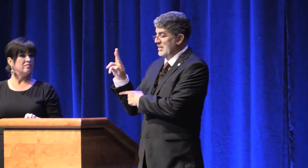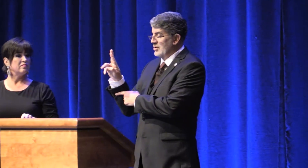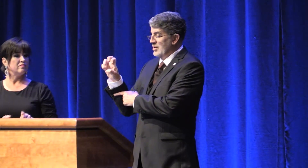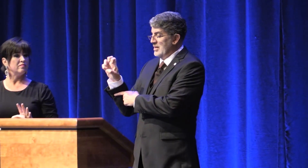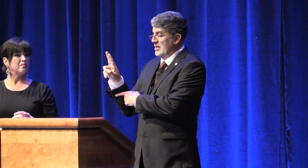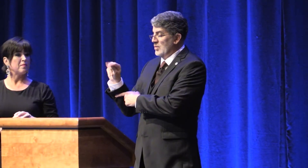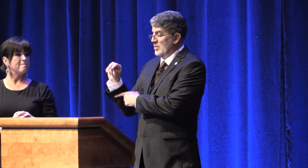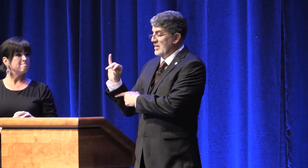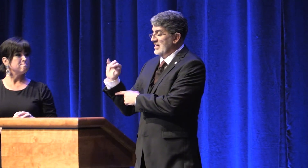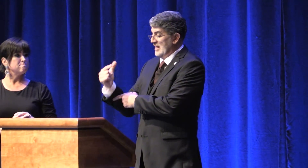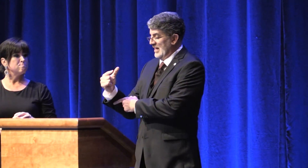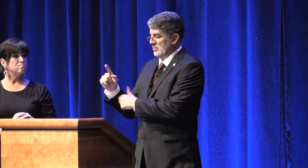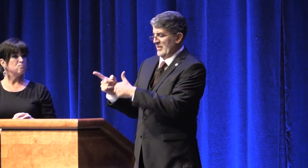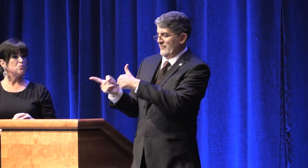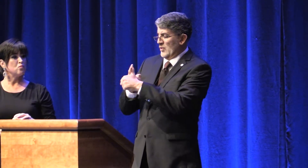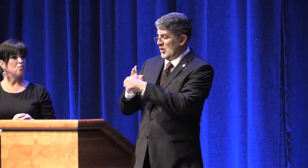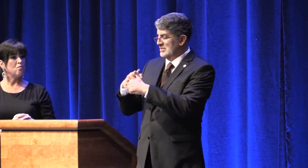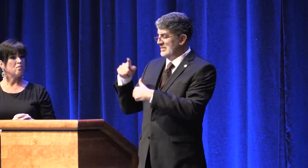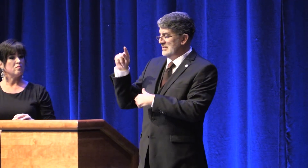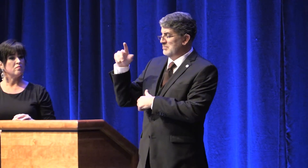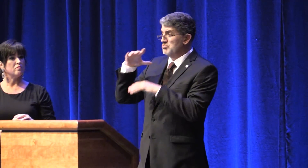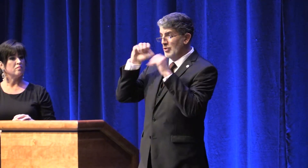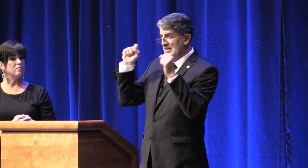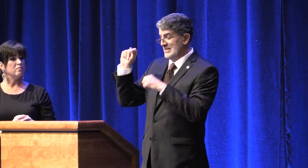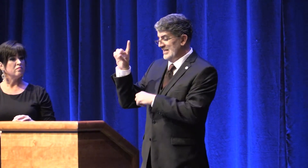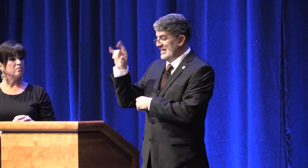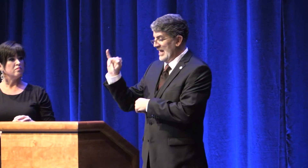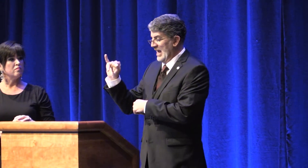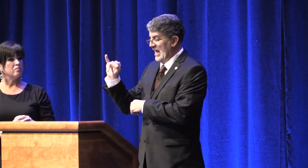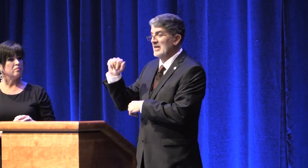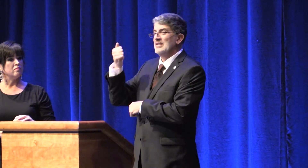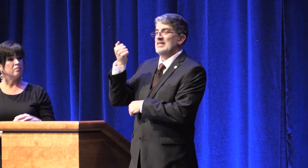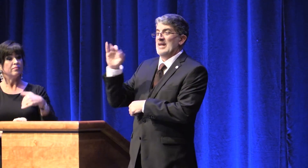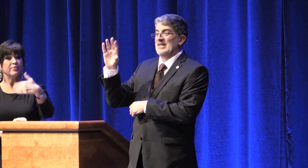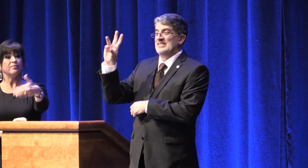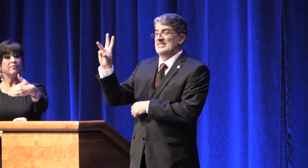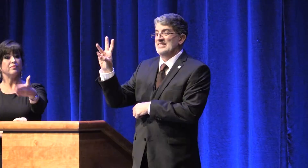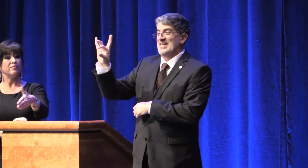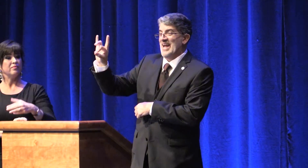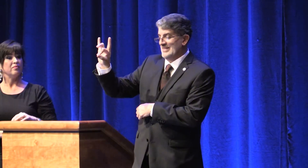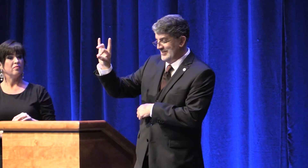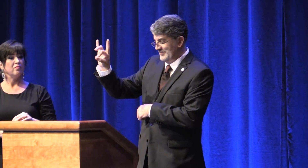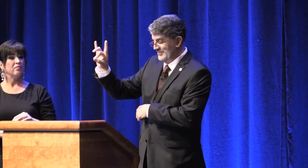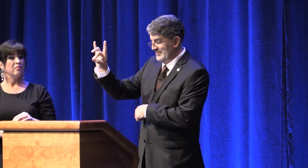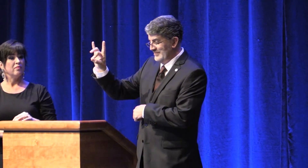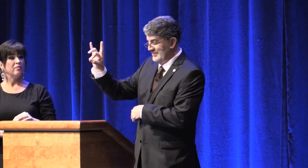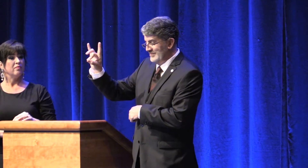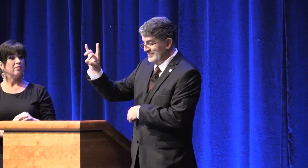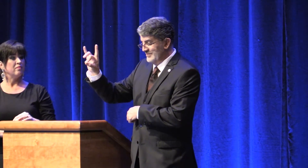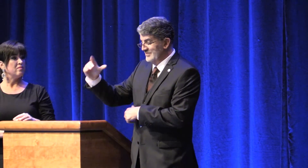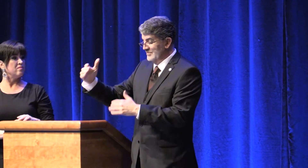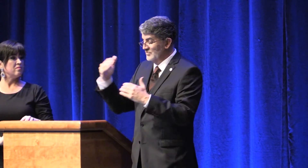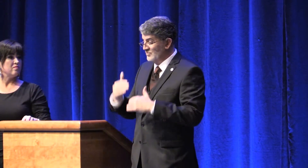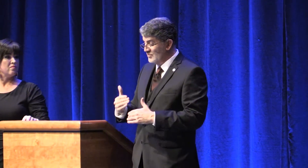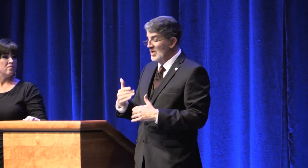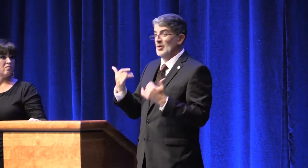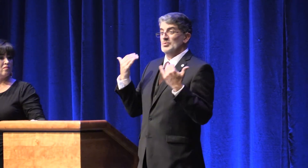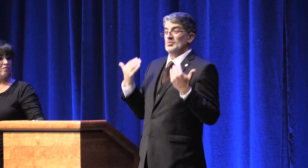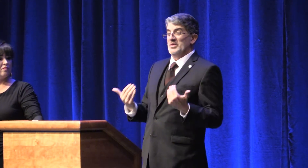Dr. Latham Brunig was the first president of TDI in 1968,